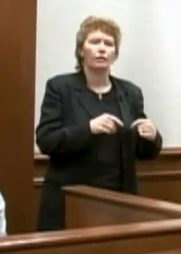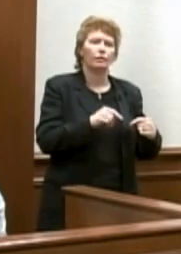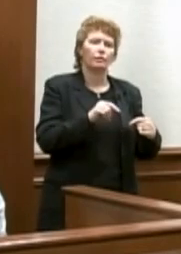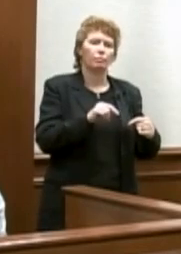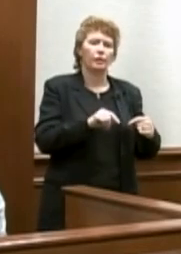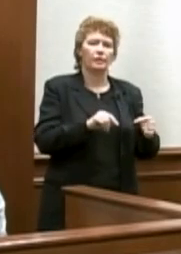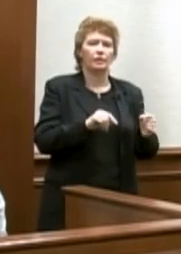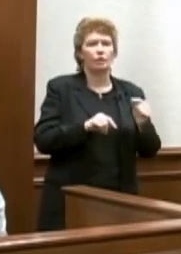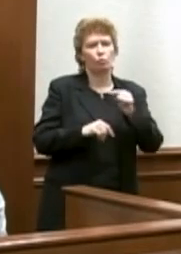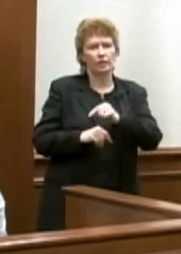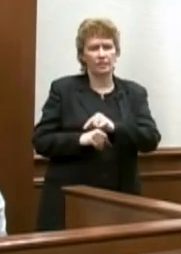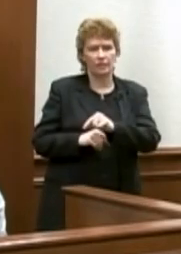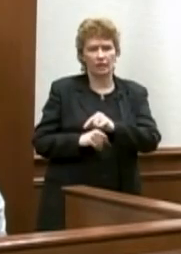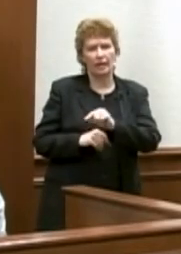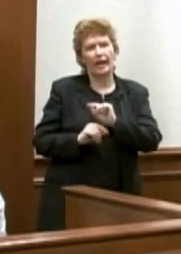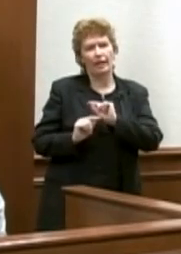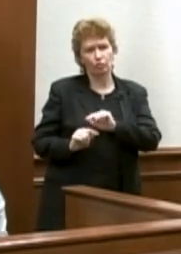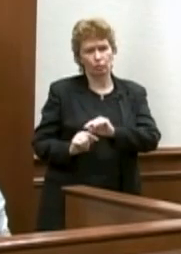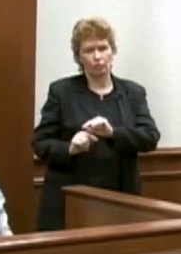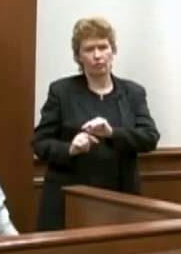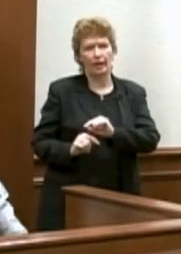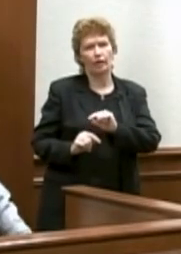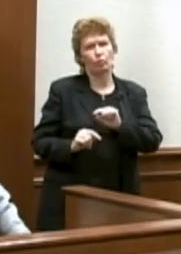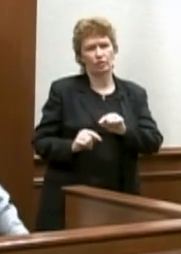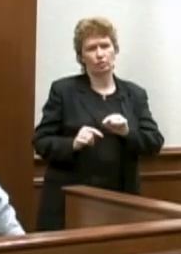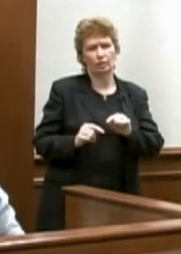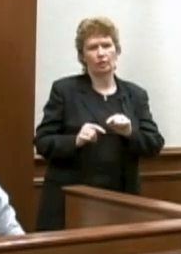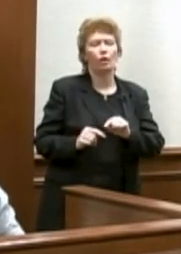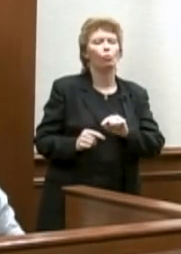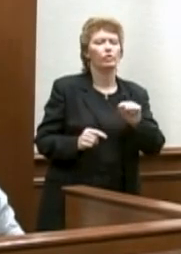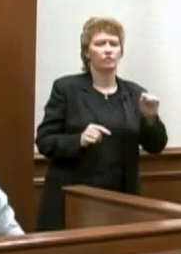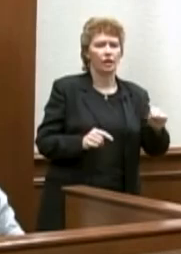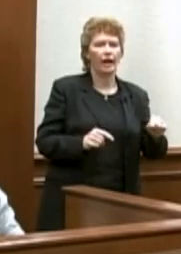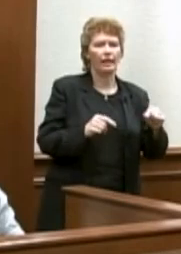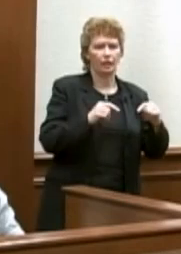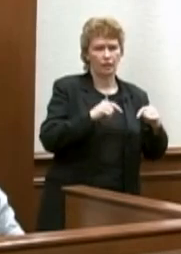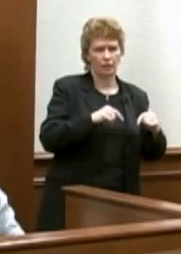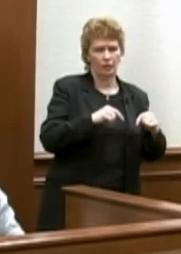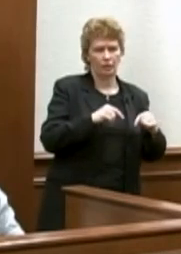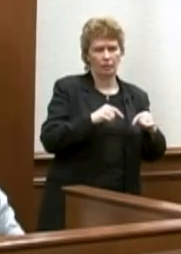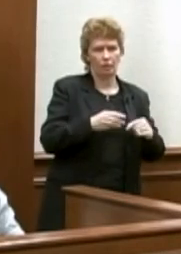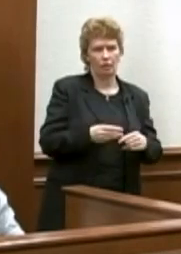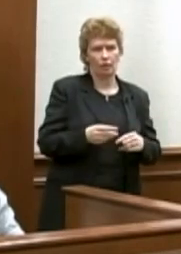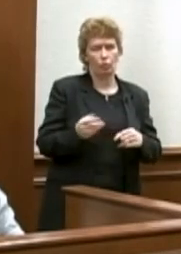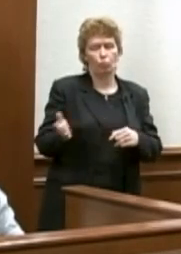record. But the witness answer to that question was